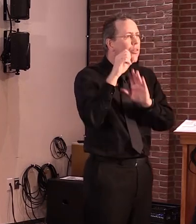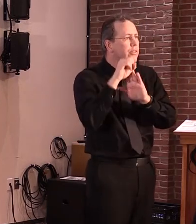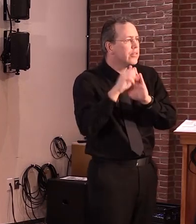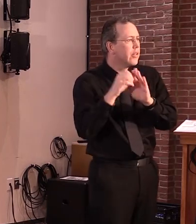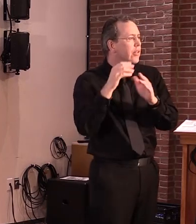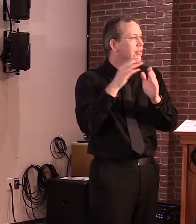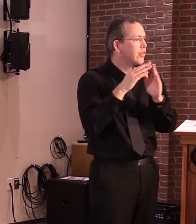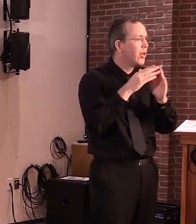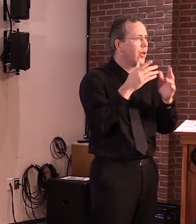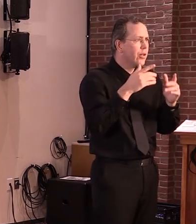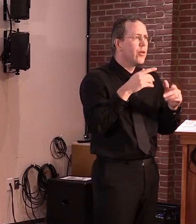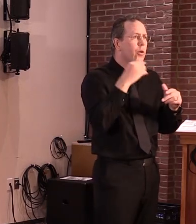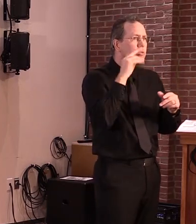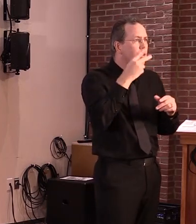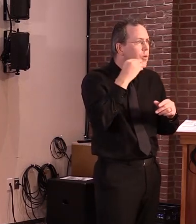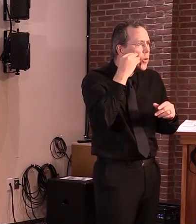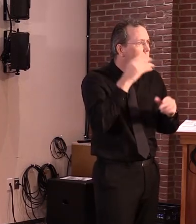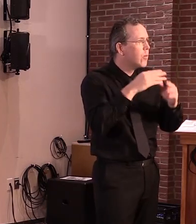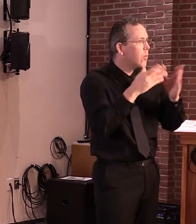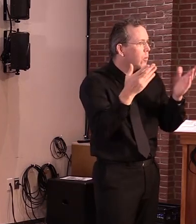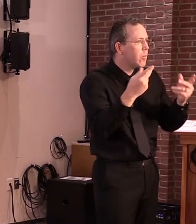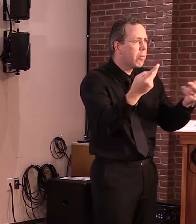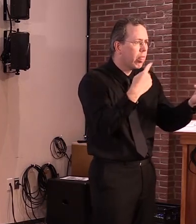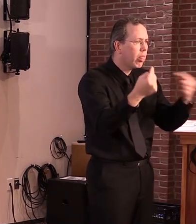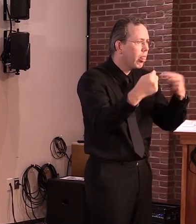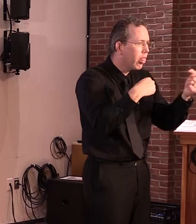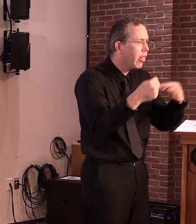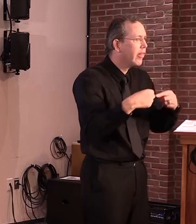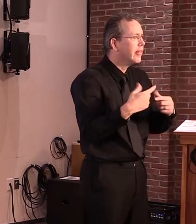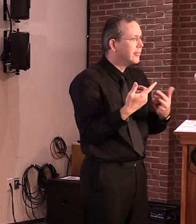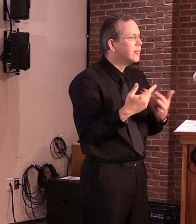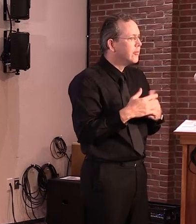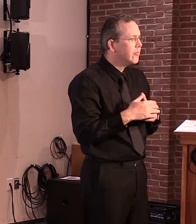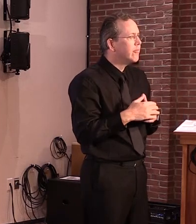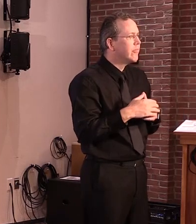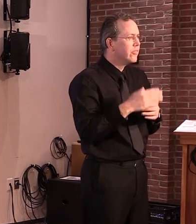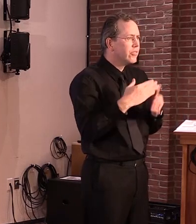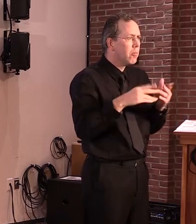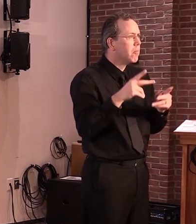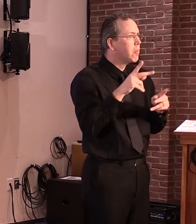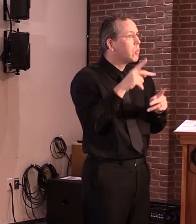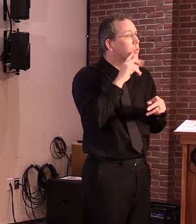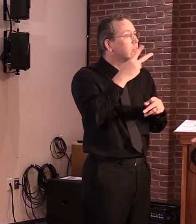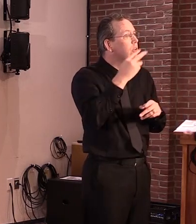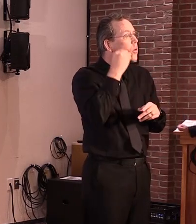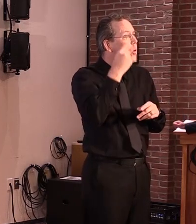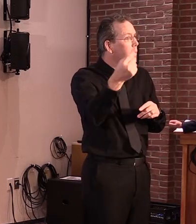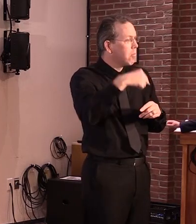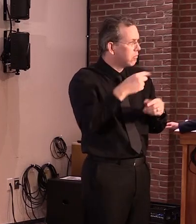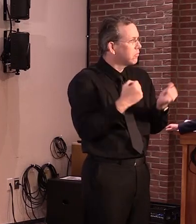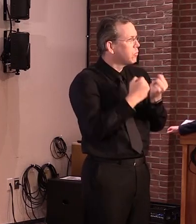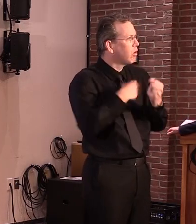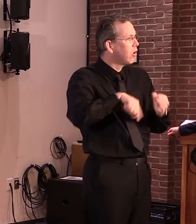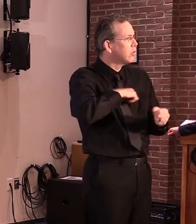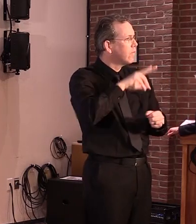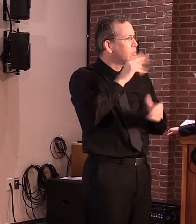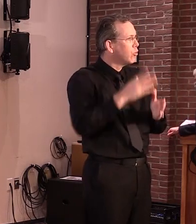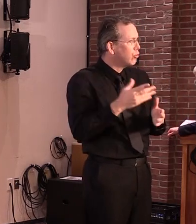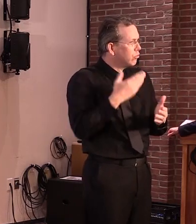Vermont that have helped us through other times of crisis, so we want them back as quick as possible.